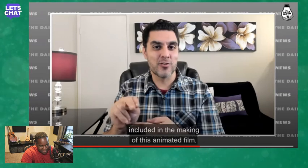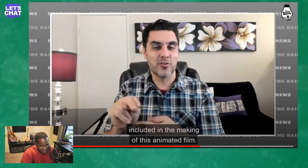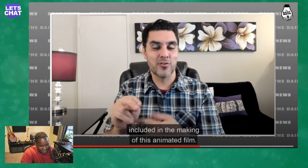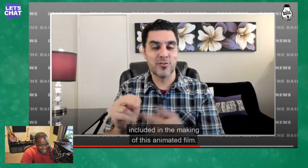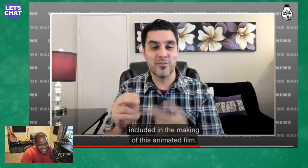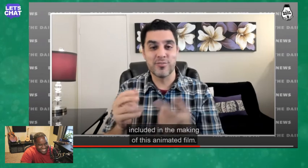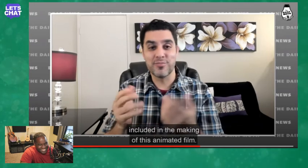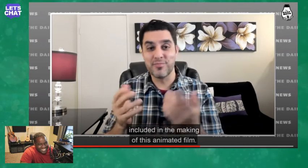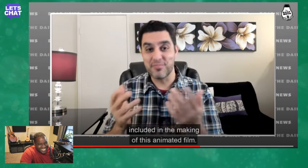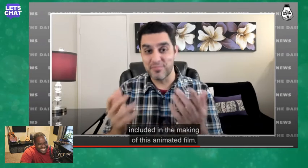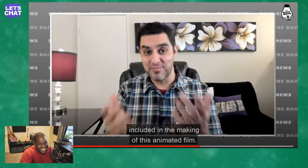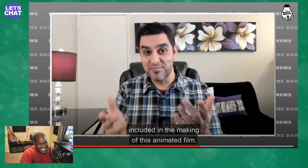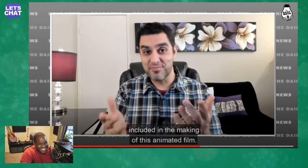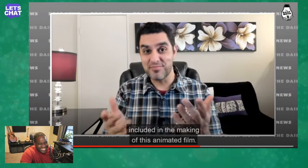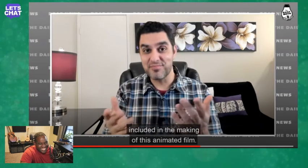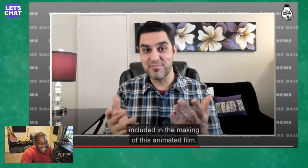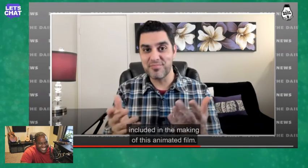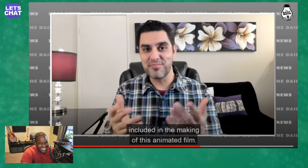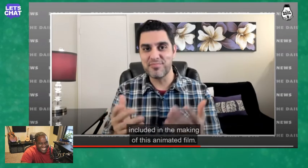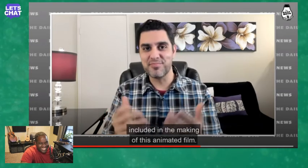A-N-I-N.